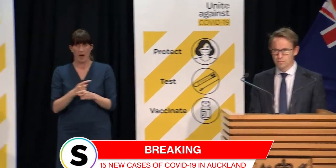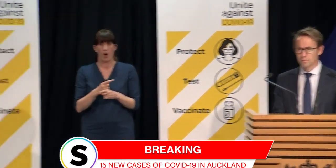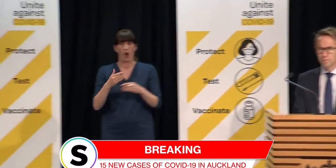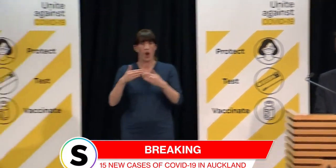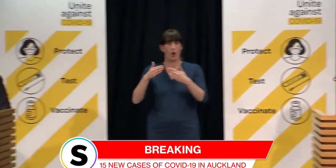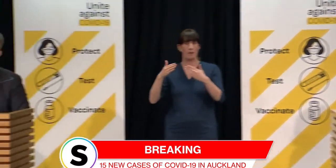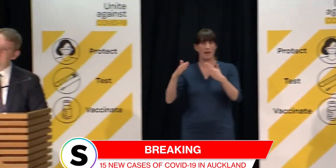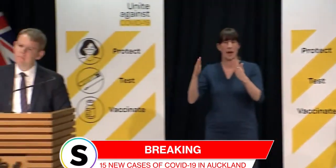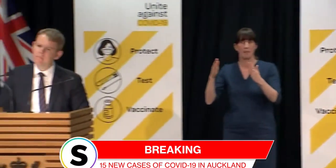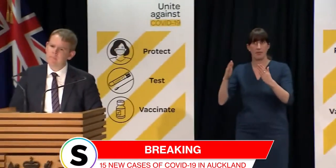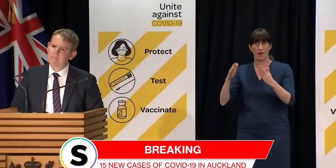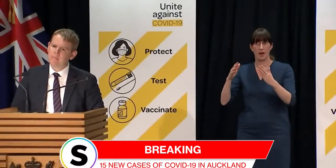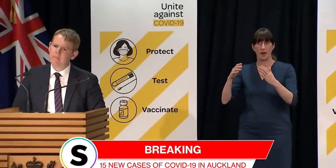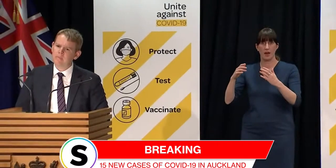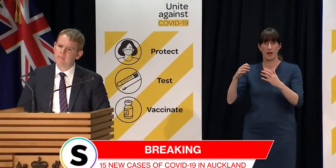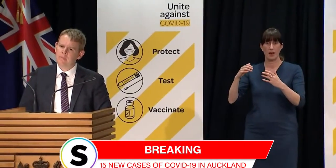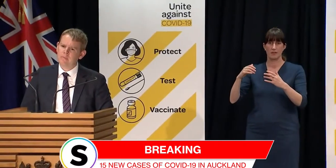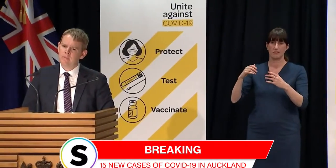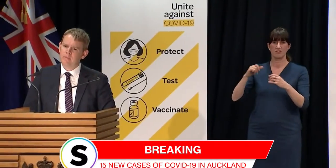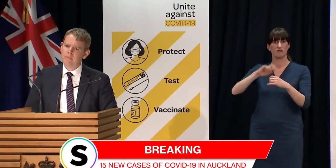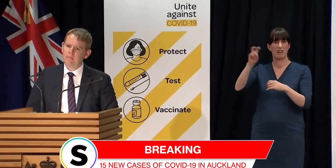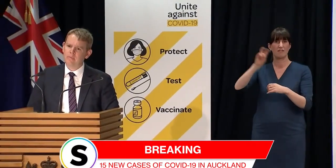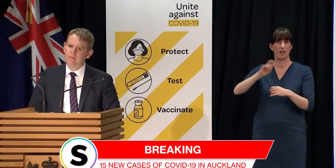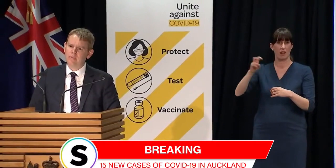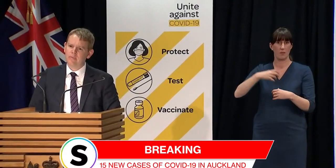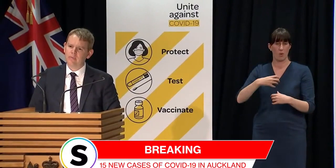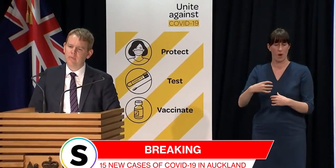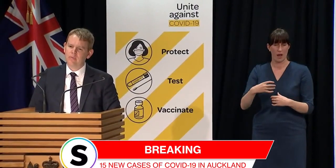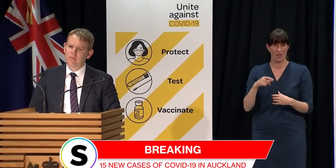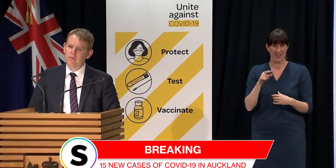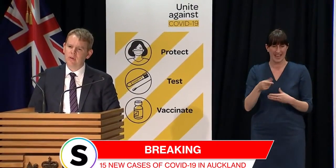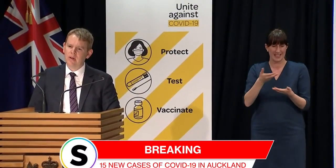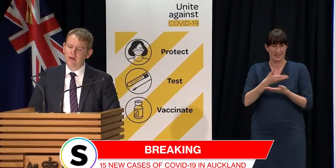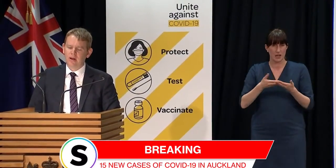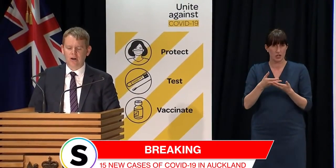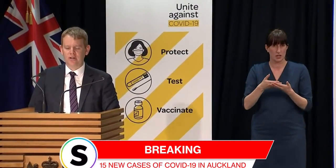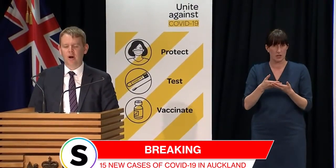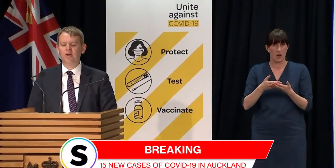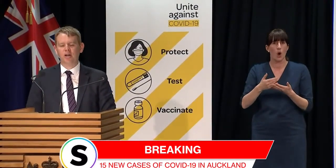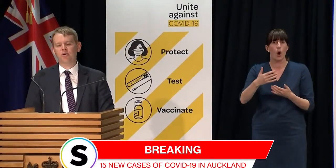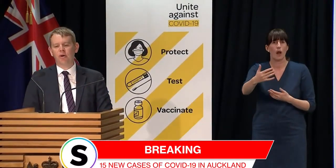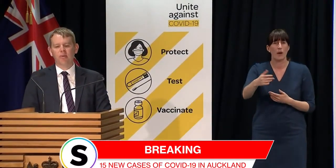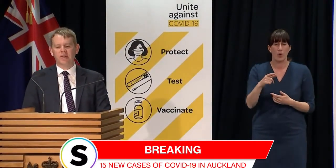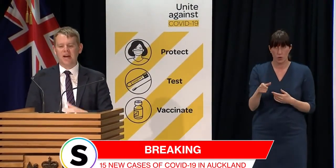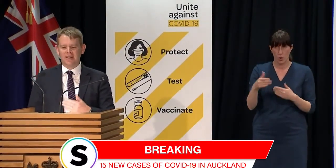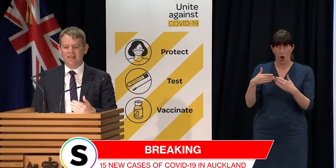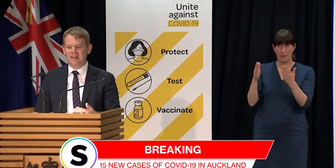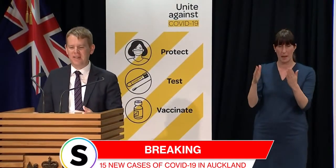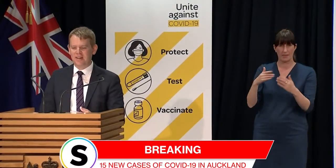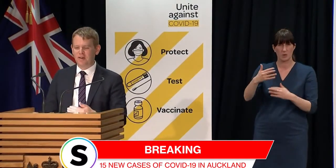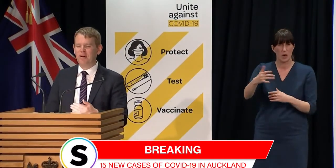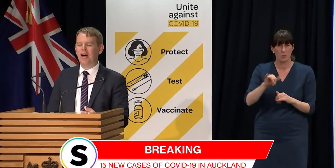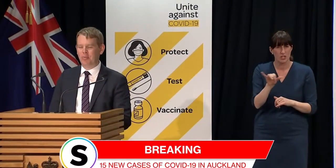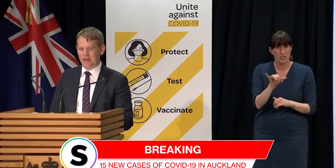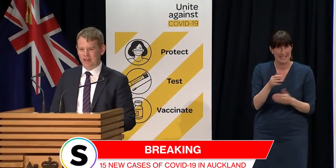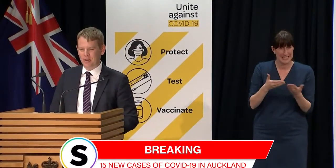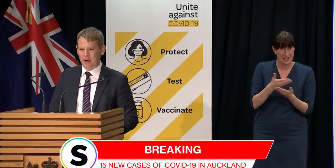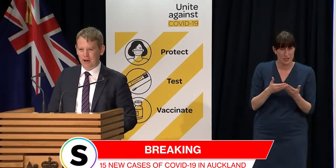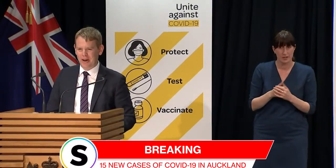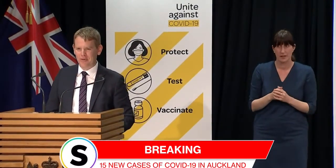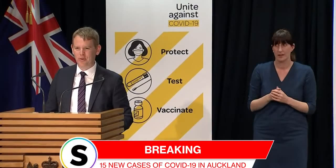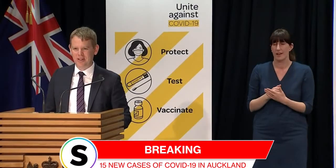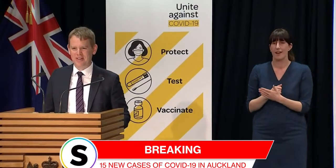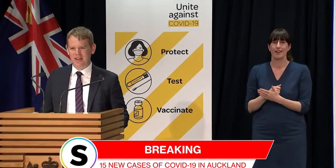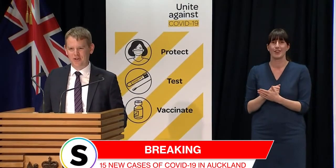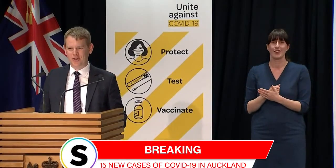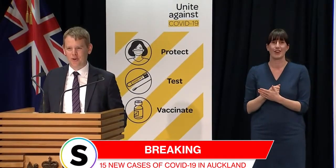the discussions are a while away? Because you've said that at the end of September, or are you saying that reopening is a while away? Oh, sorry, I should probably say that the reopening is a